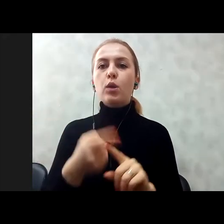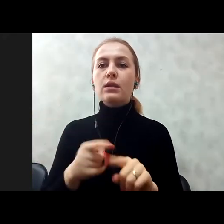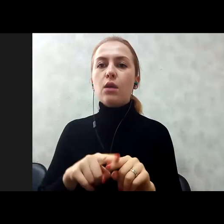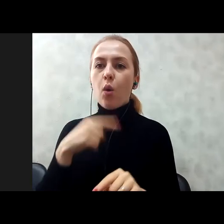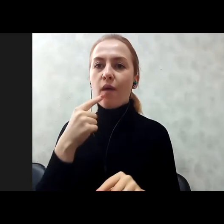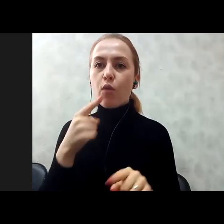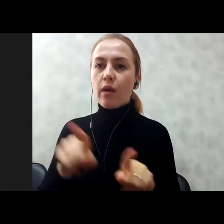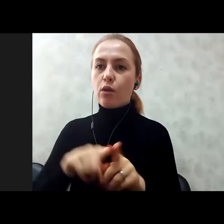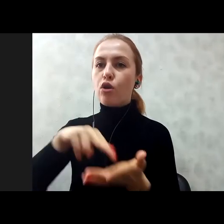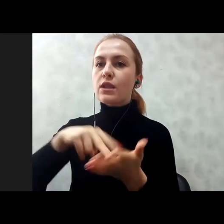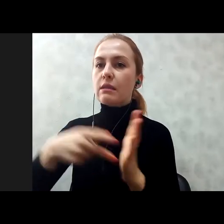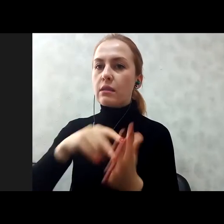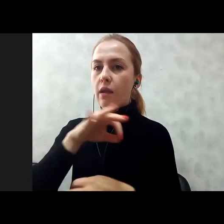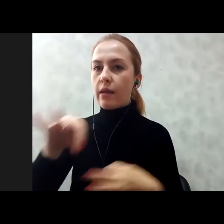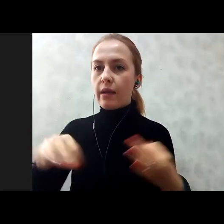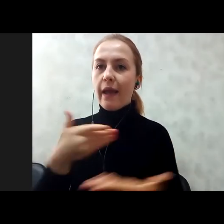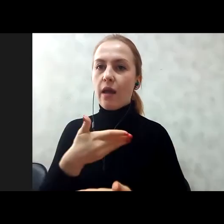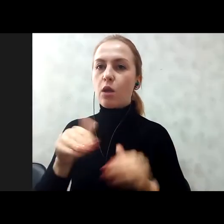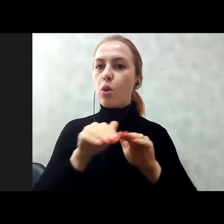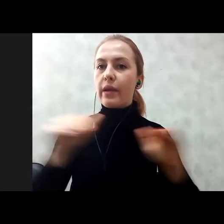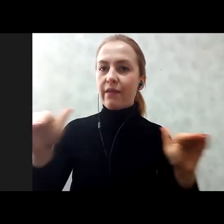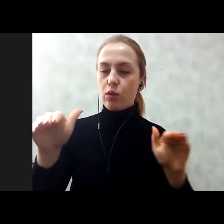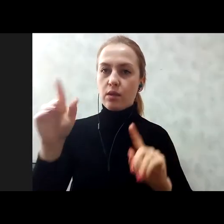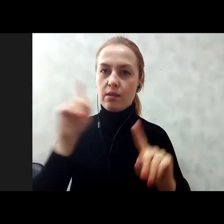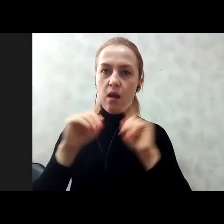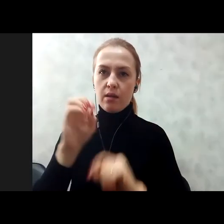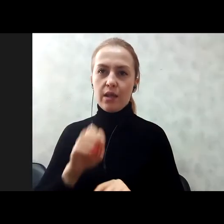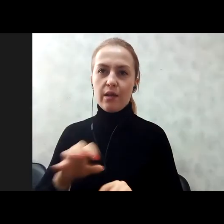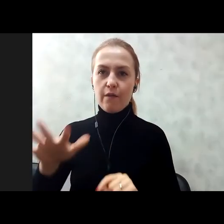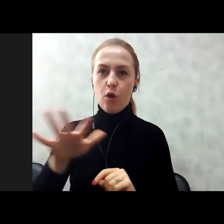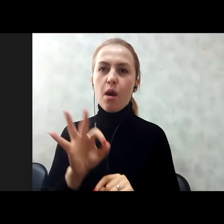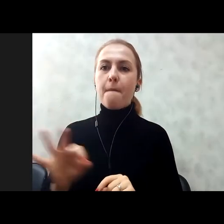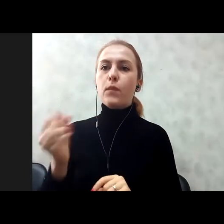Europe, as well as the Gender Equality Strategy of the Council of Europe.